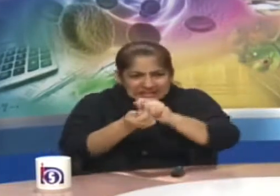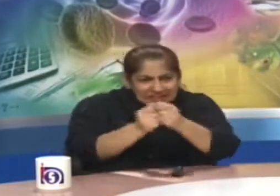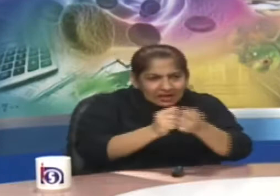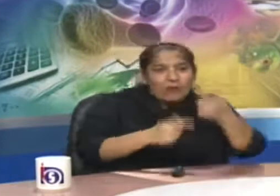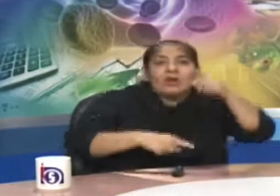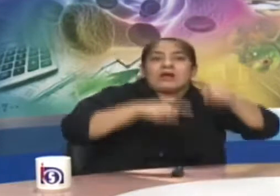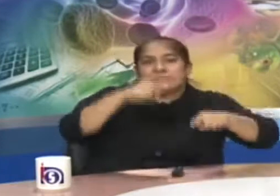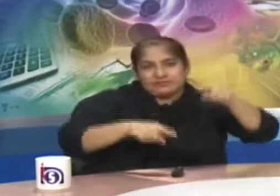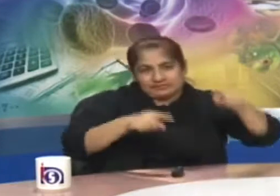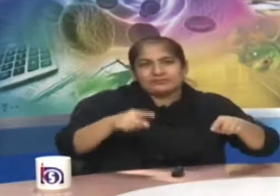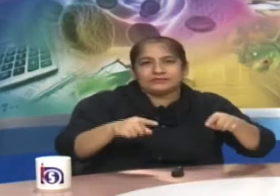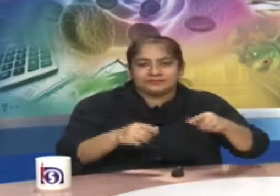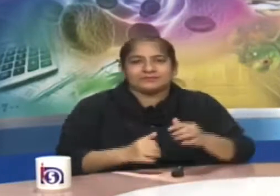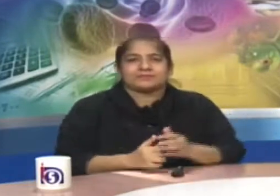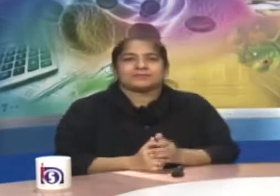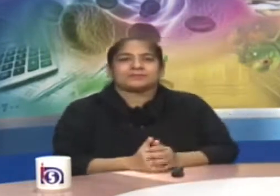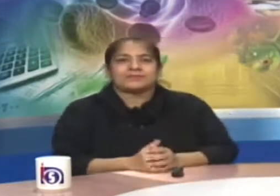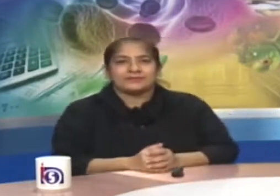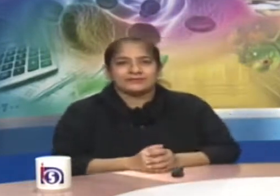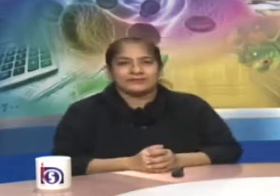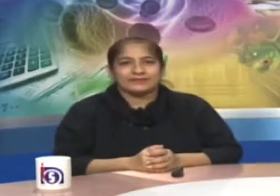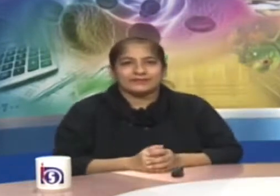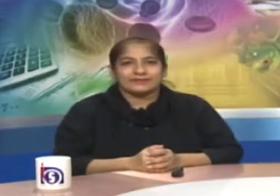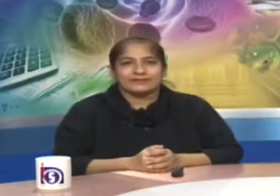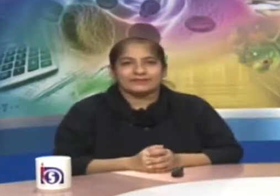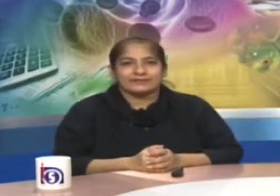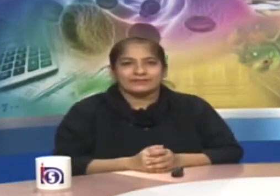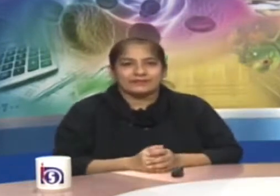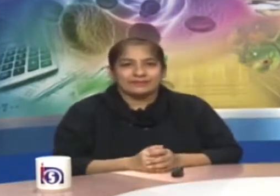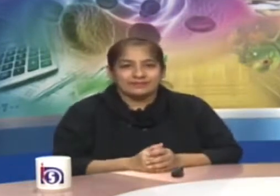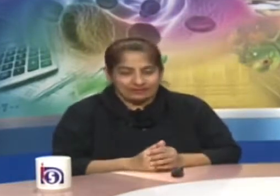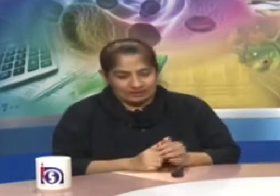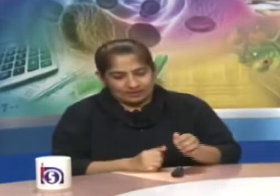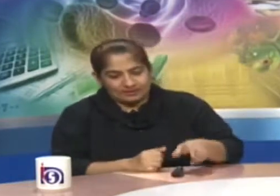So this is a kind of limitation of the stock exchange.